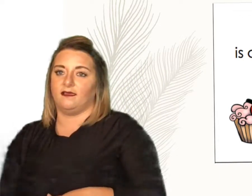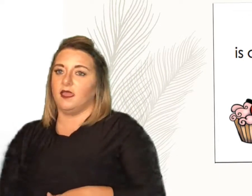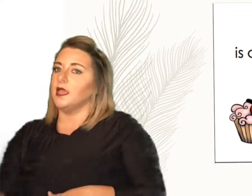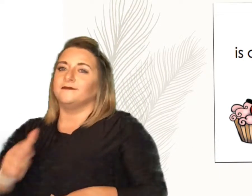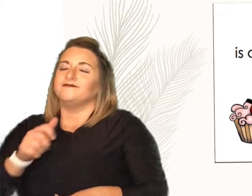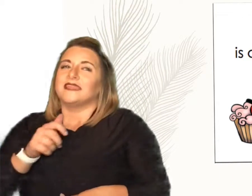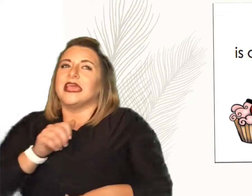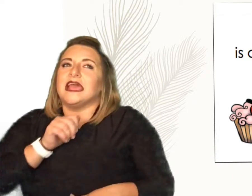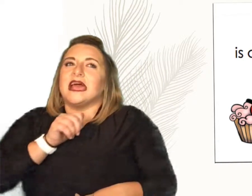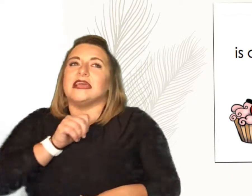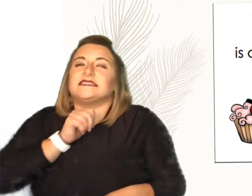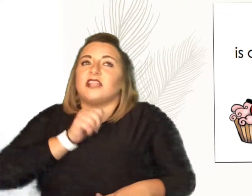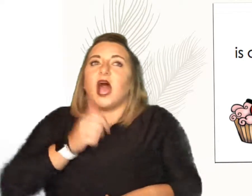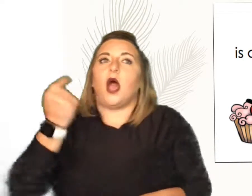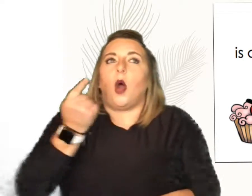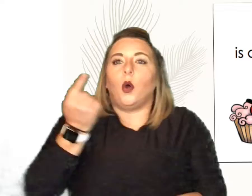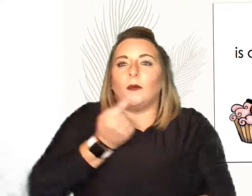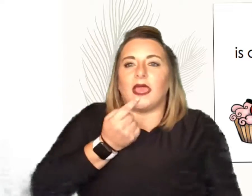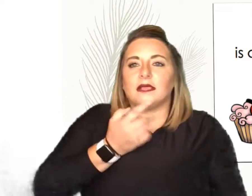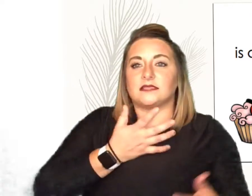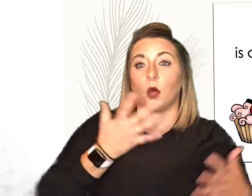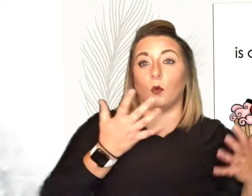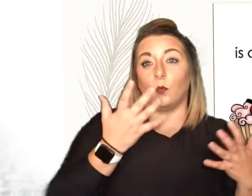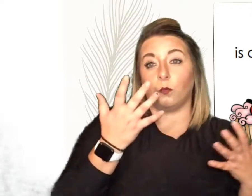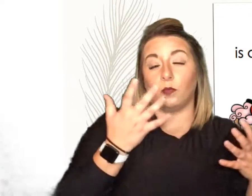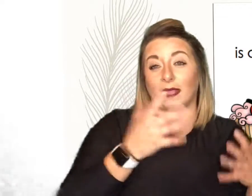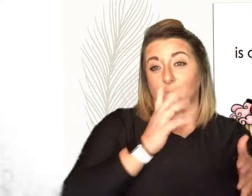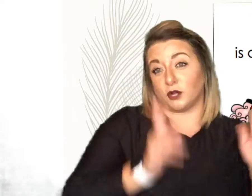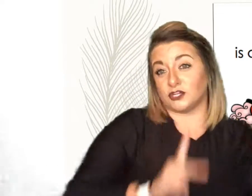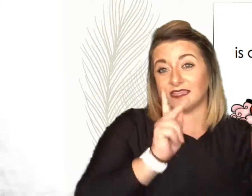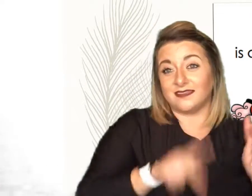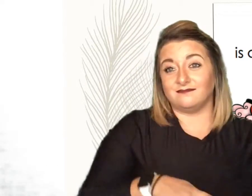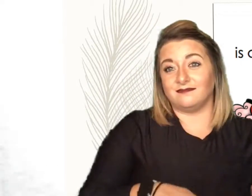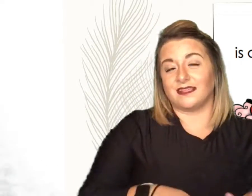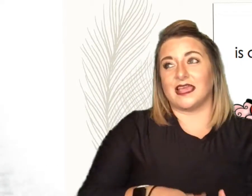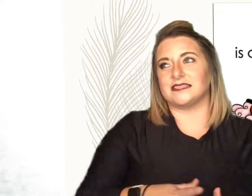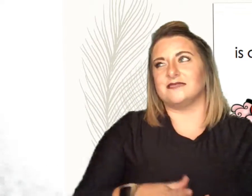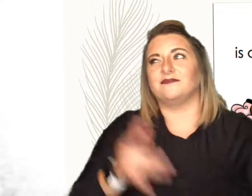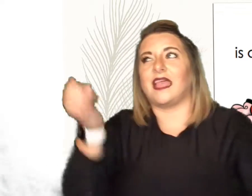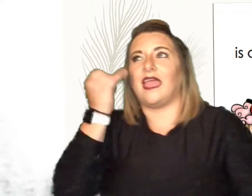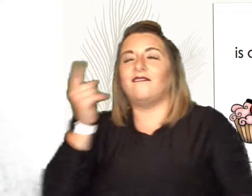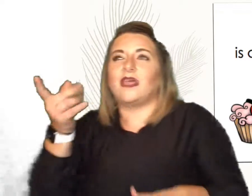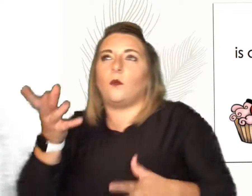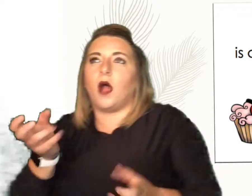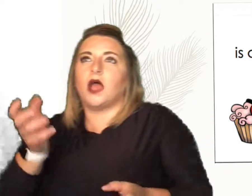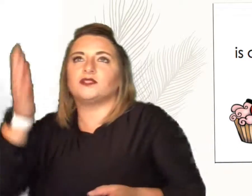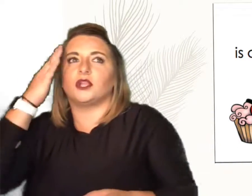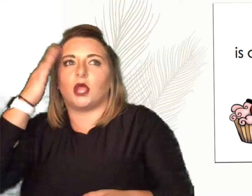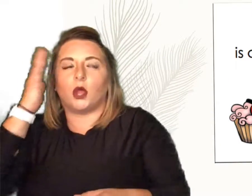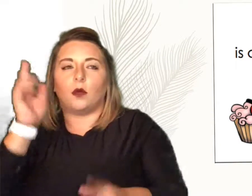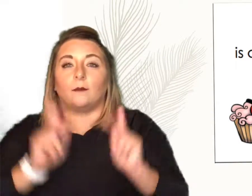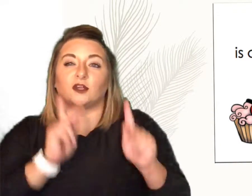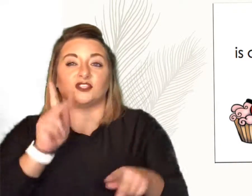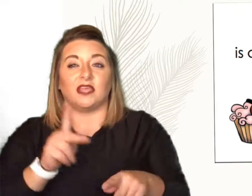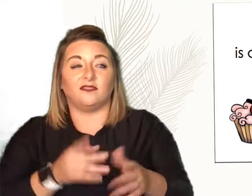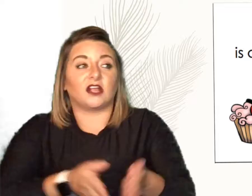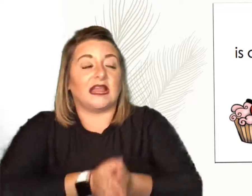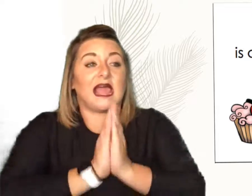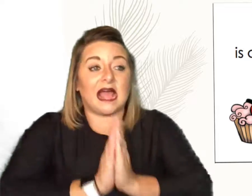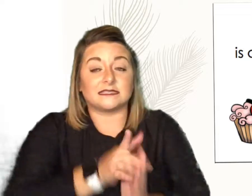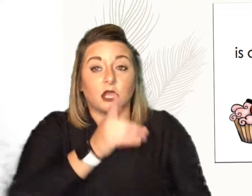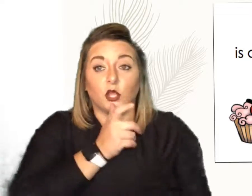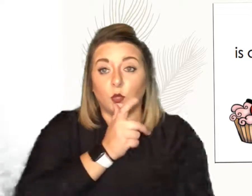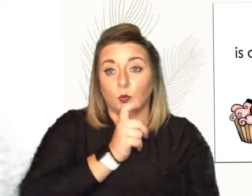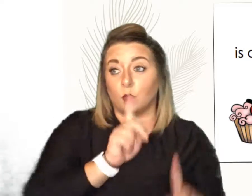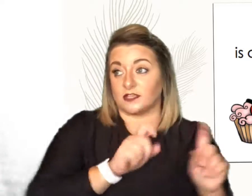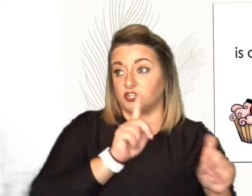thing. It's not always a person, because if they want to know a person, they're going